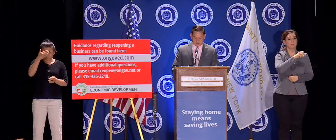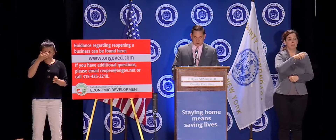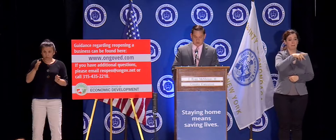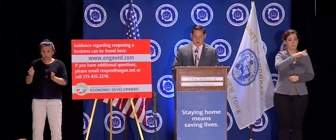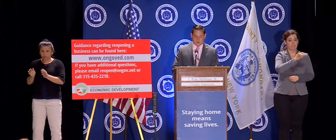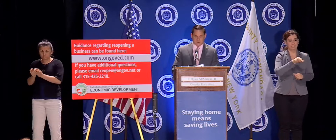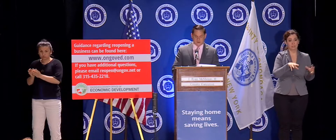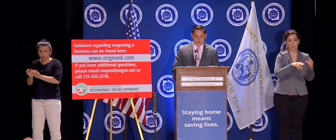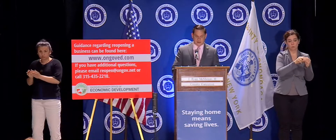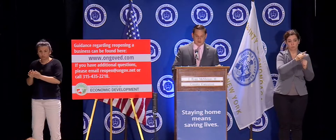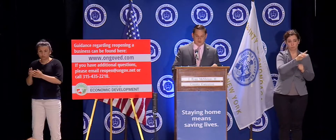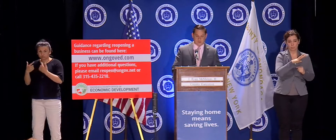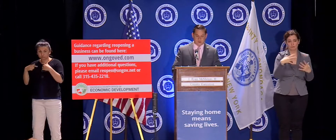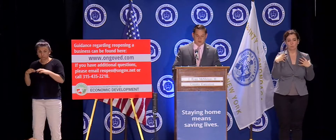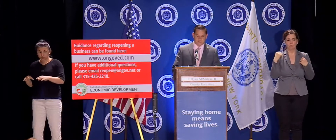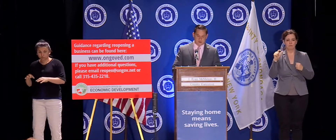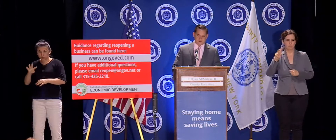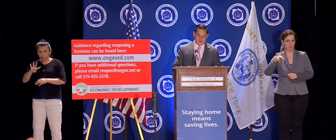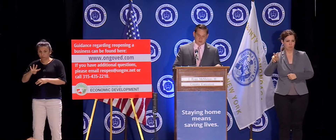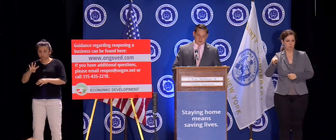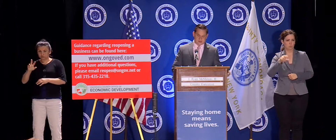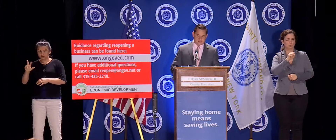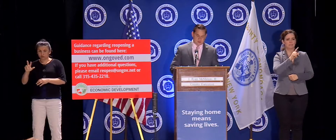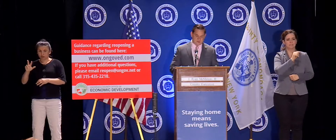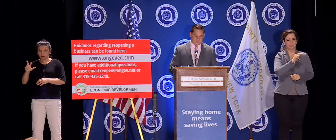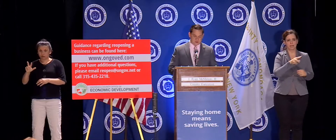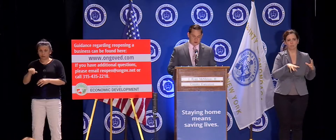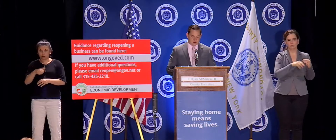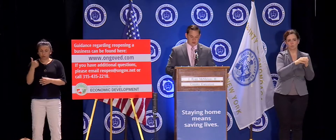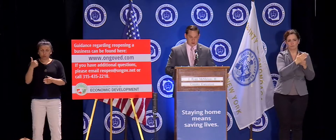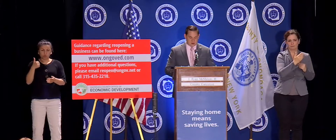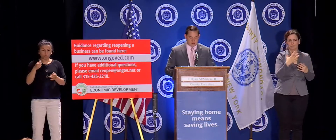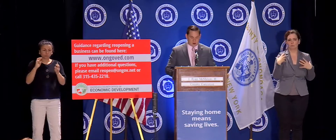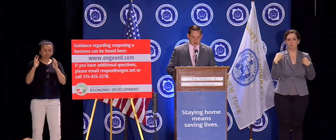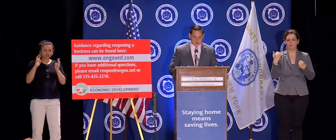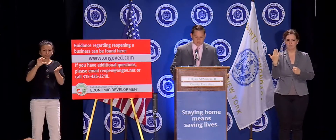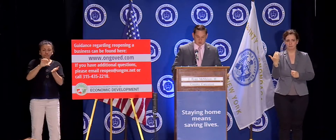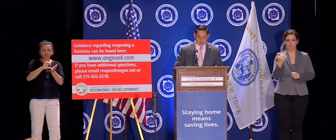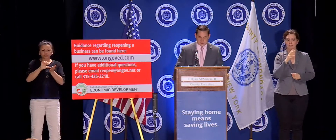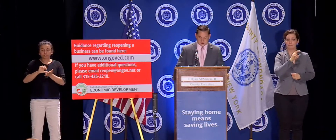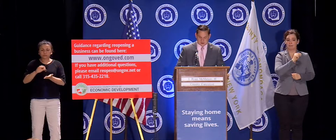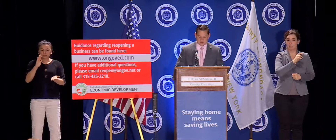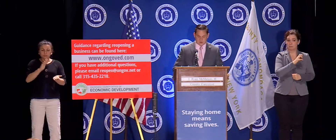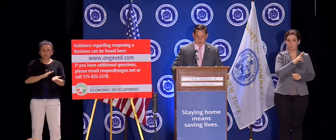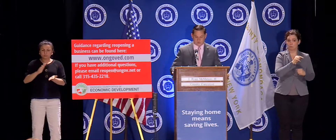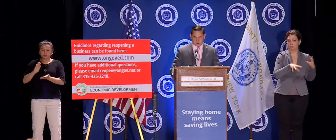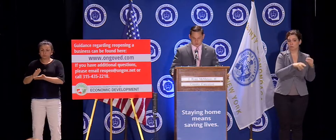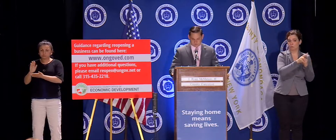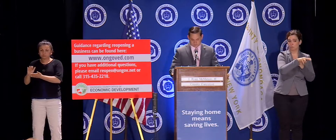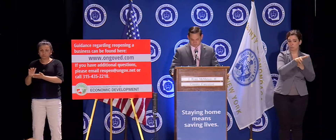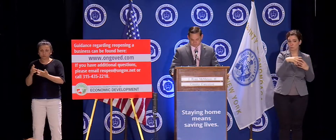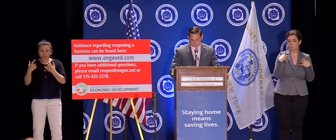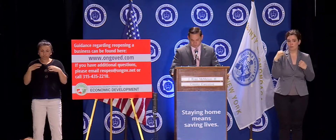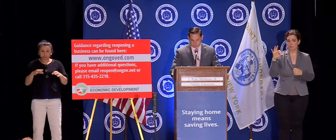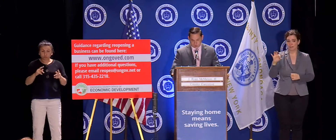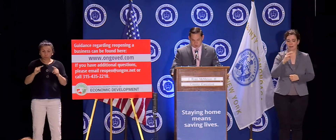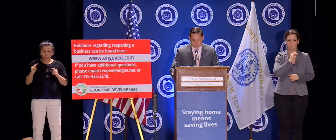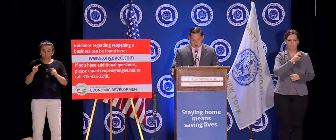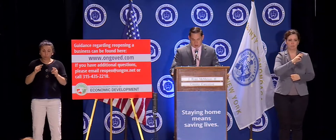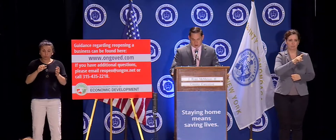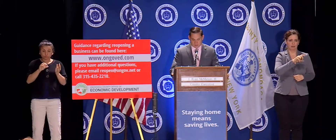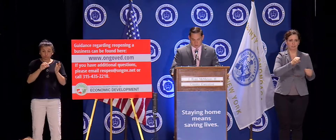5 cases, 5 recoveries. The towns of Elbridge, Fabius, Spafford, and Tully, all 2 cases and 2 recoveries.